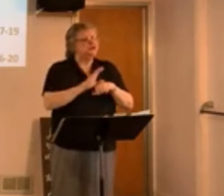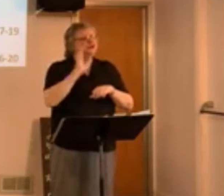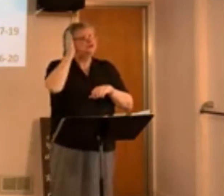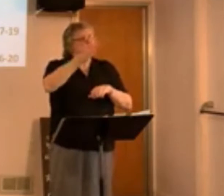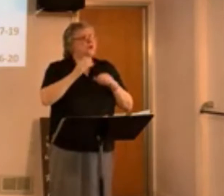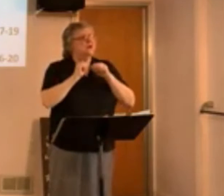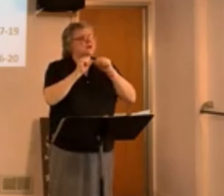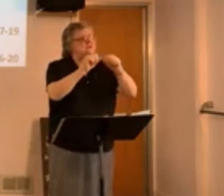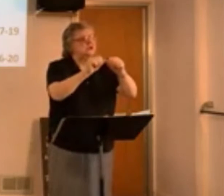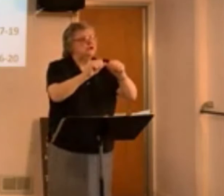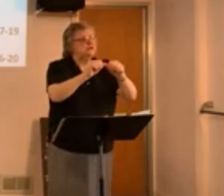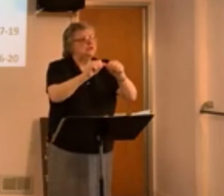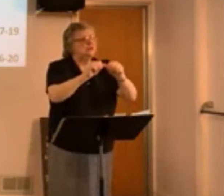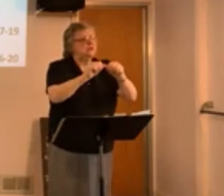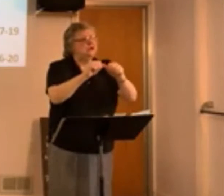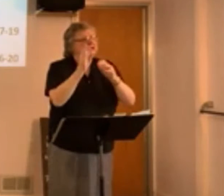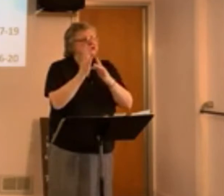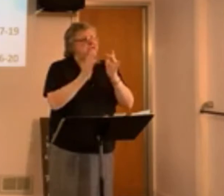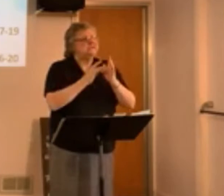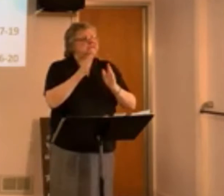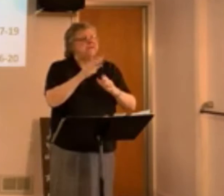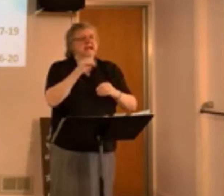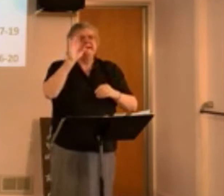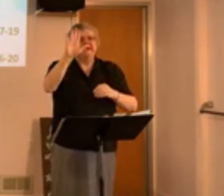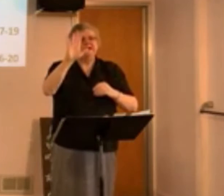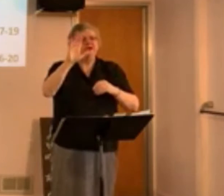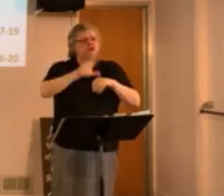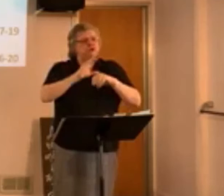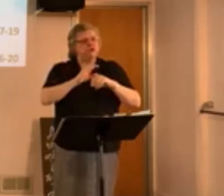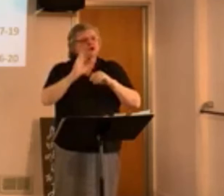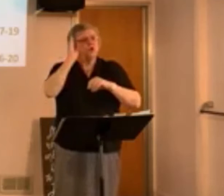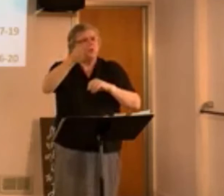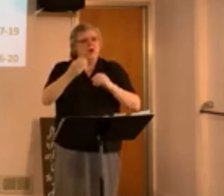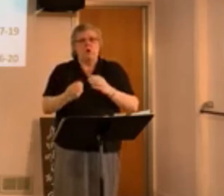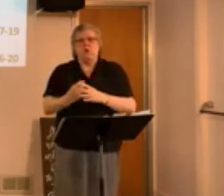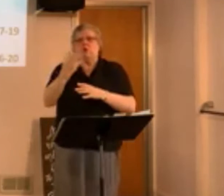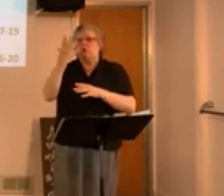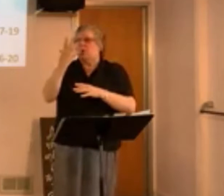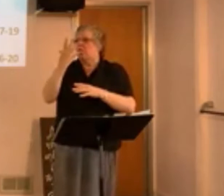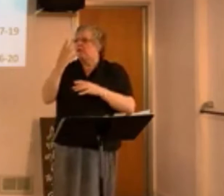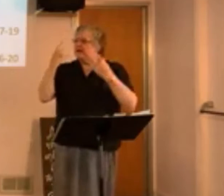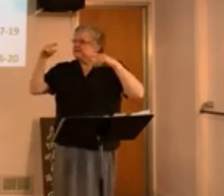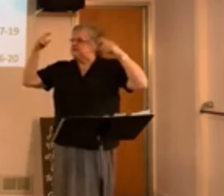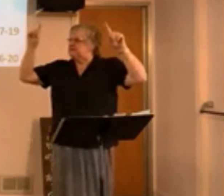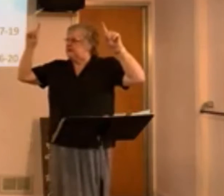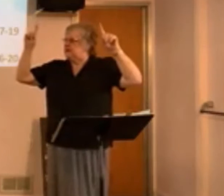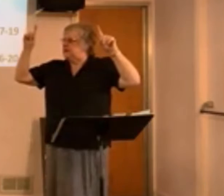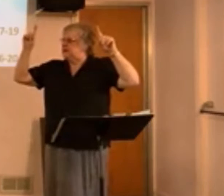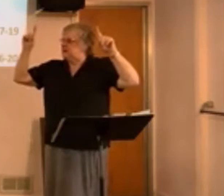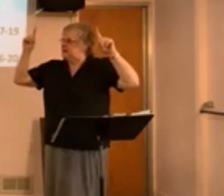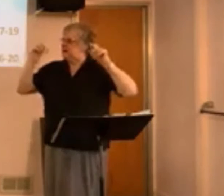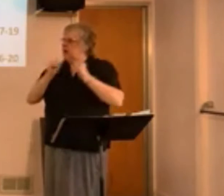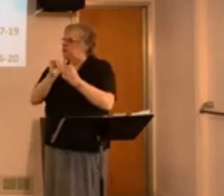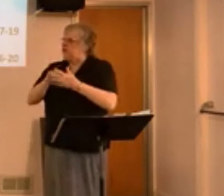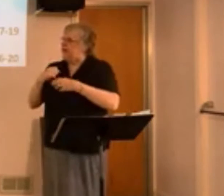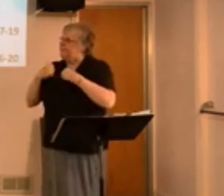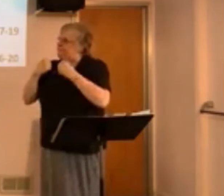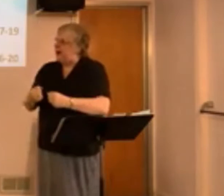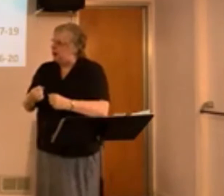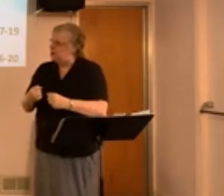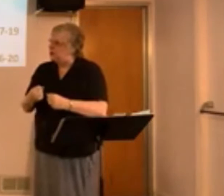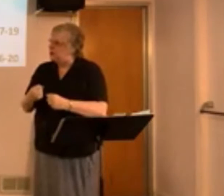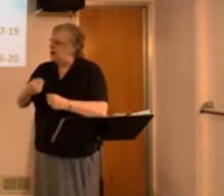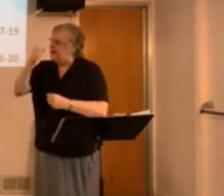prevent Jesus and his church to grow and to thrive. And the second thing with that power